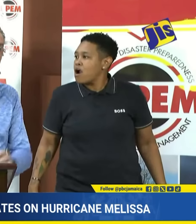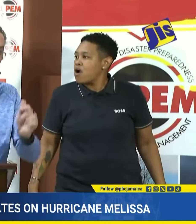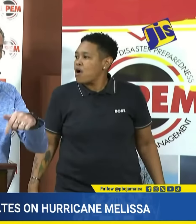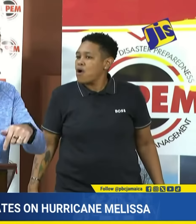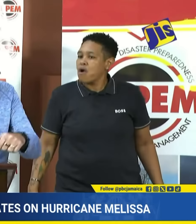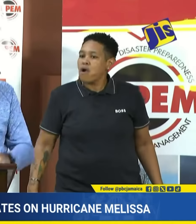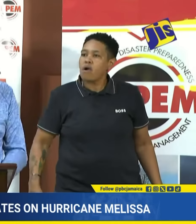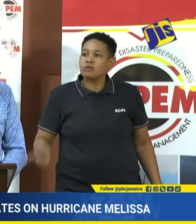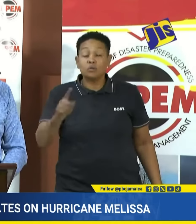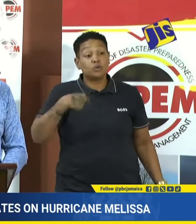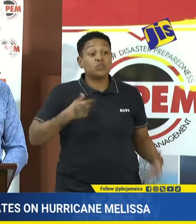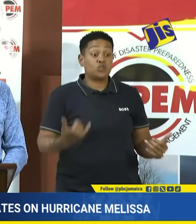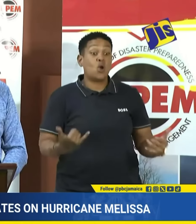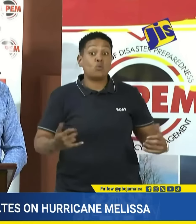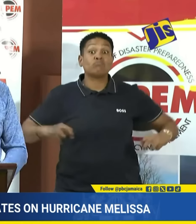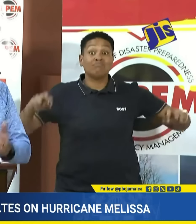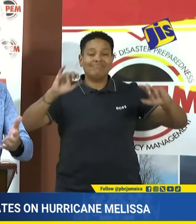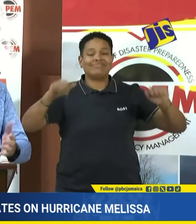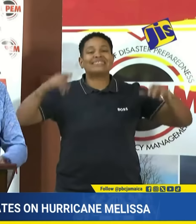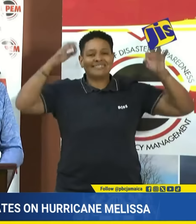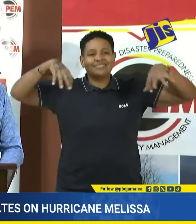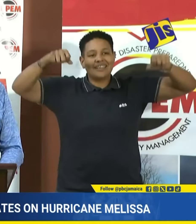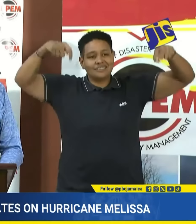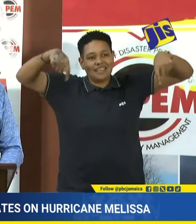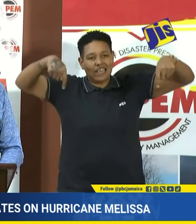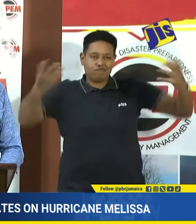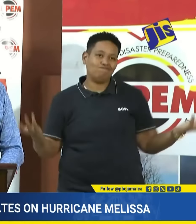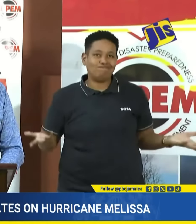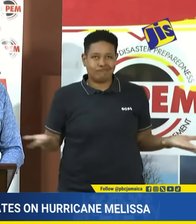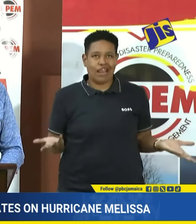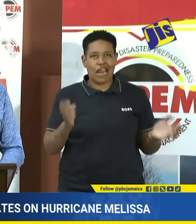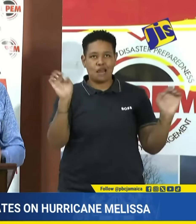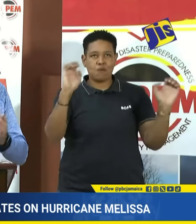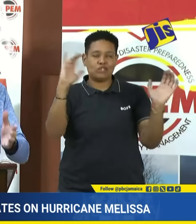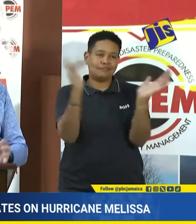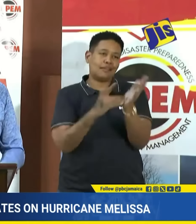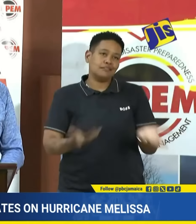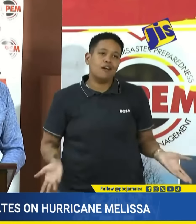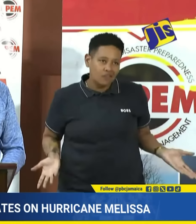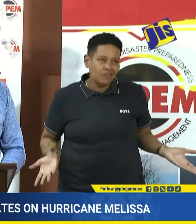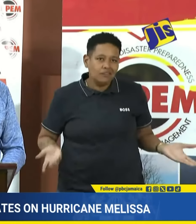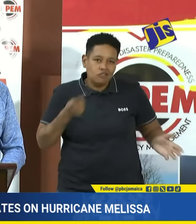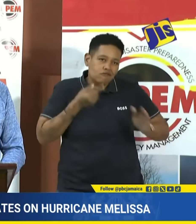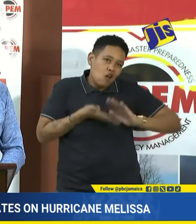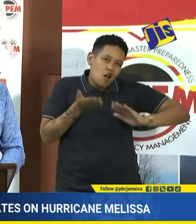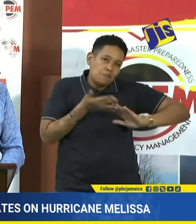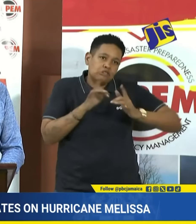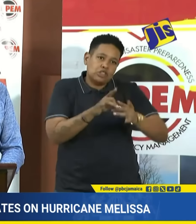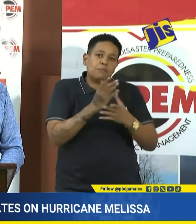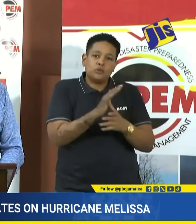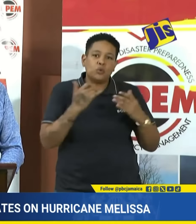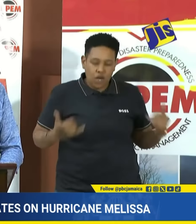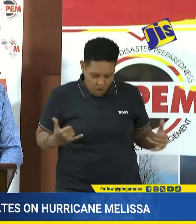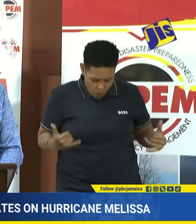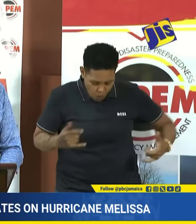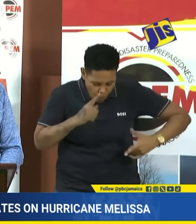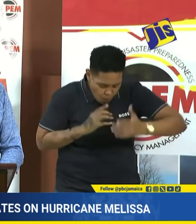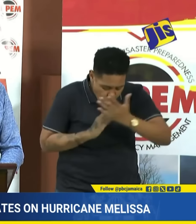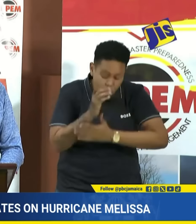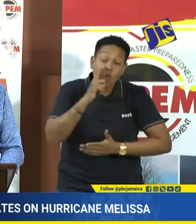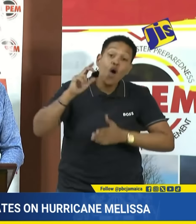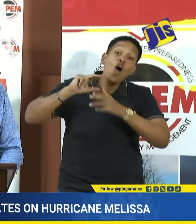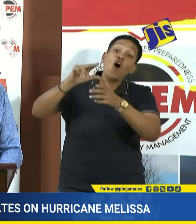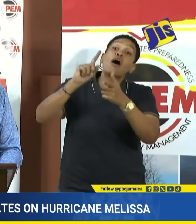So this, where we are sitting here now, will be the epicenter of the operations between now through